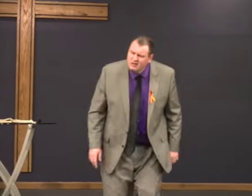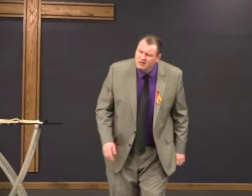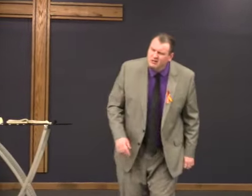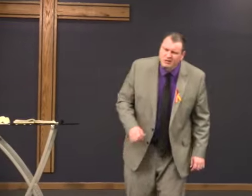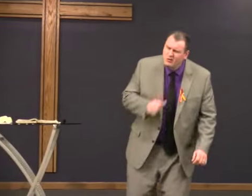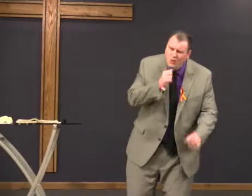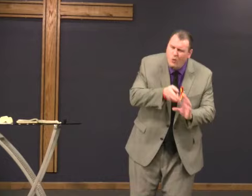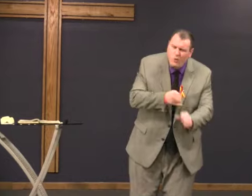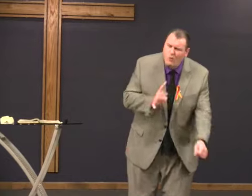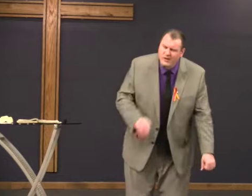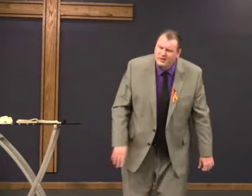Don't quit.